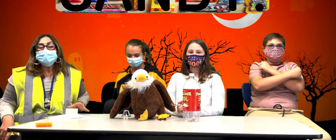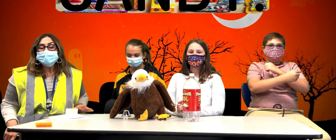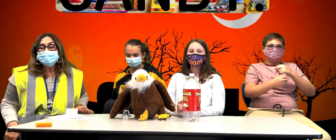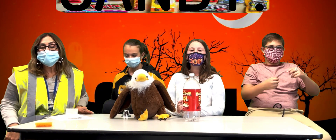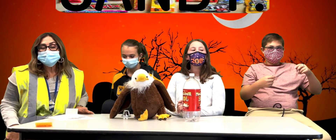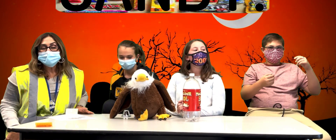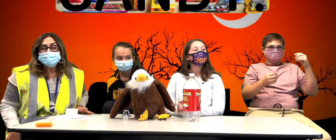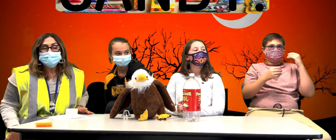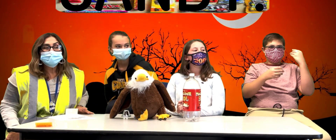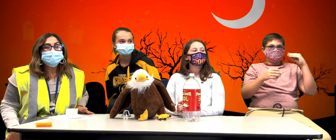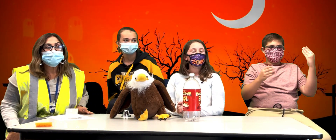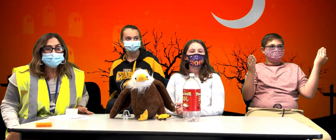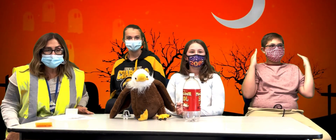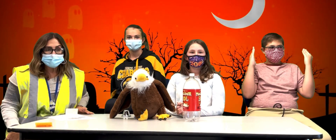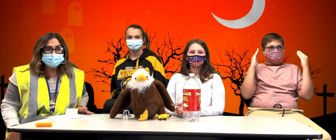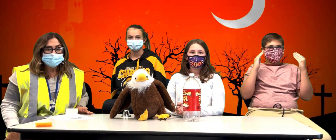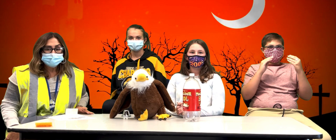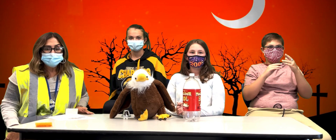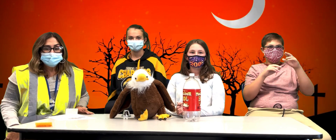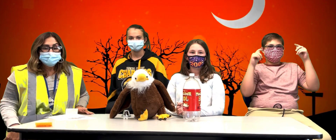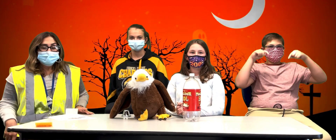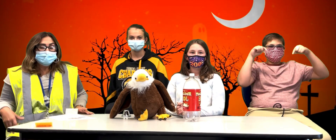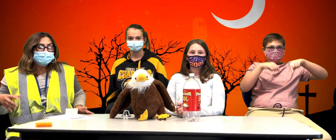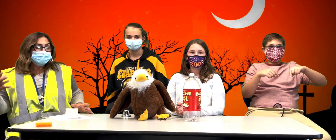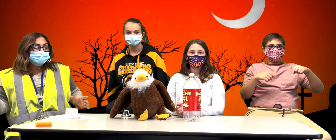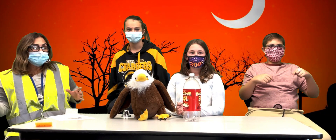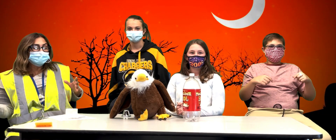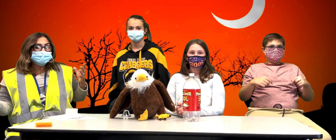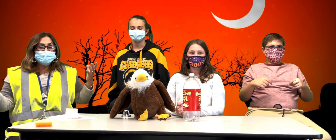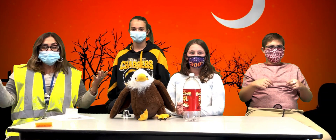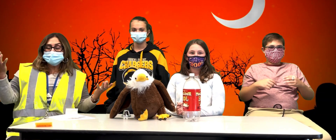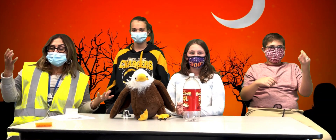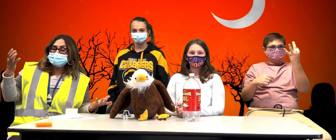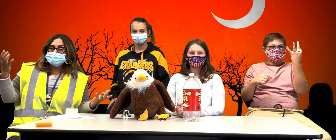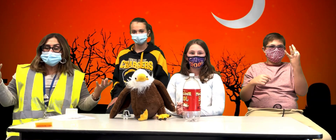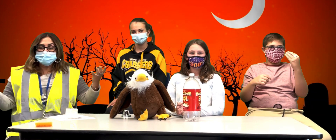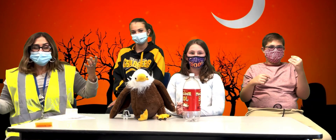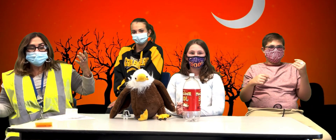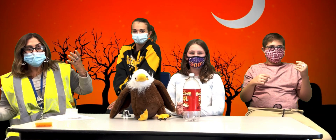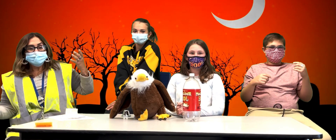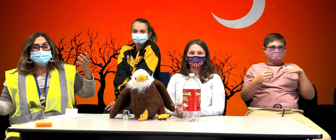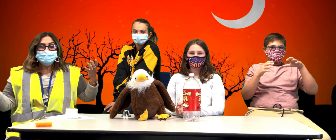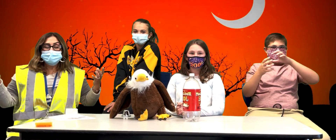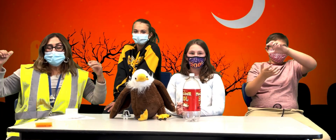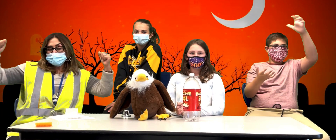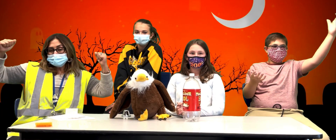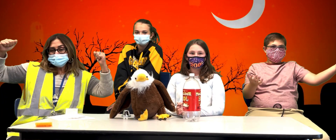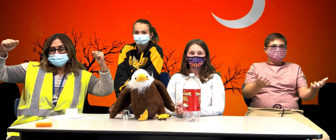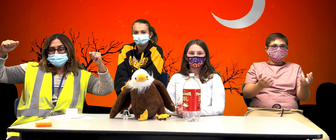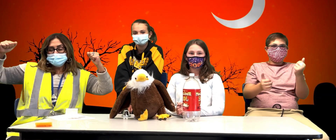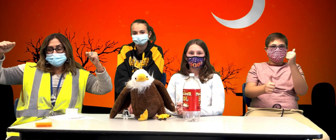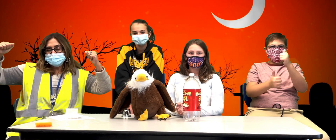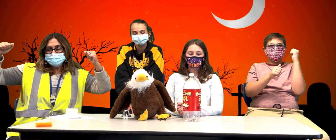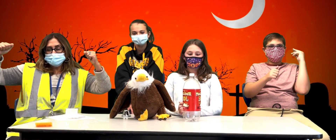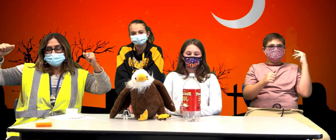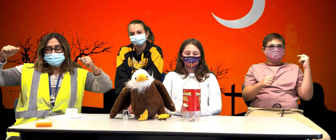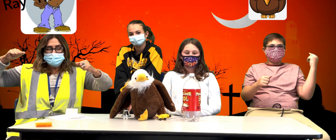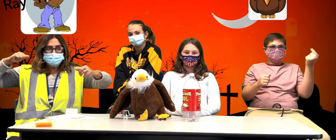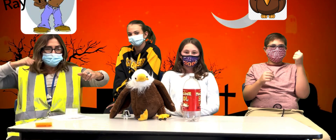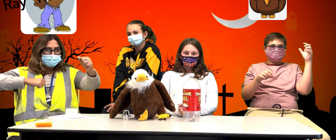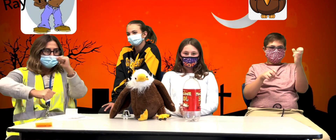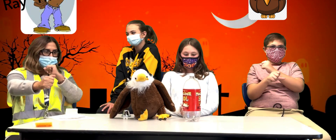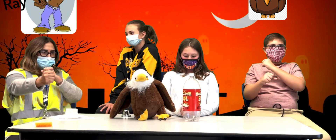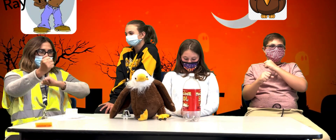We weigh it on Friday. And whoever has the most wins the